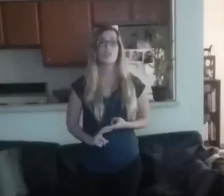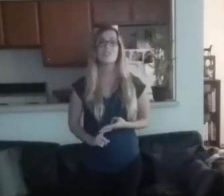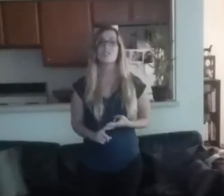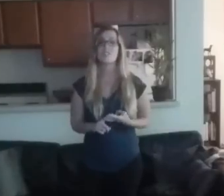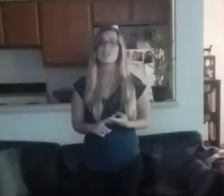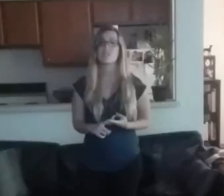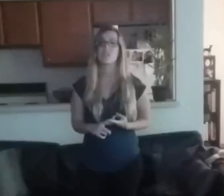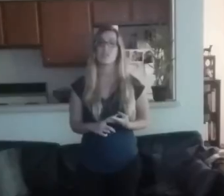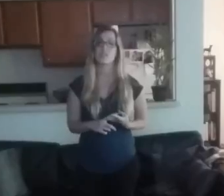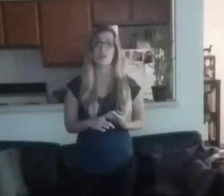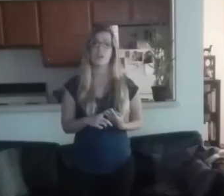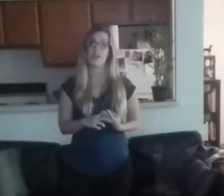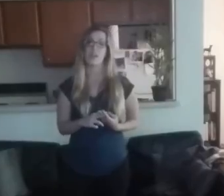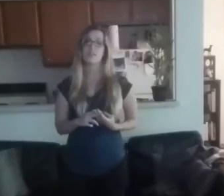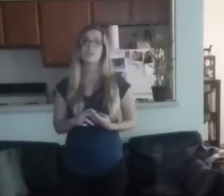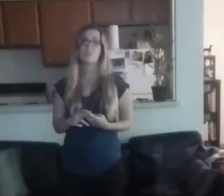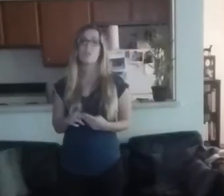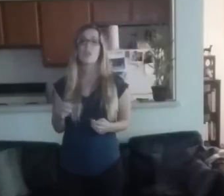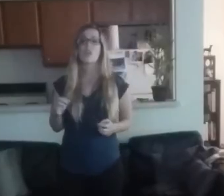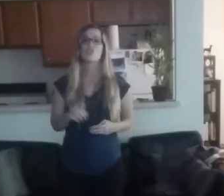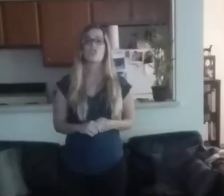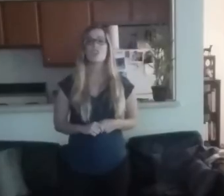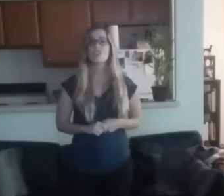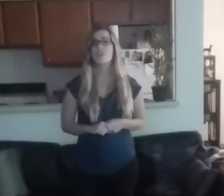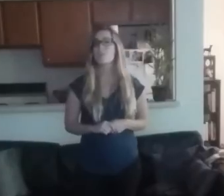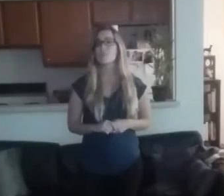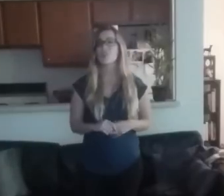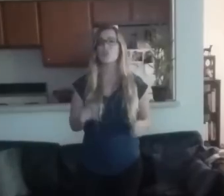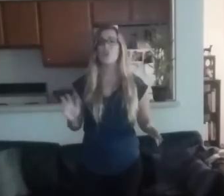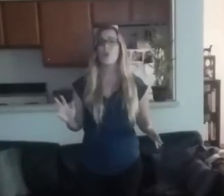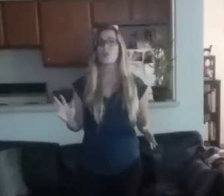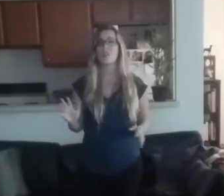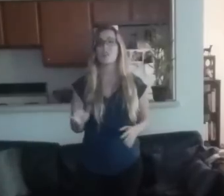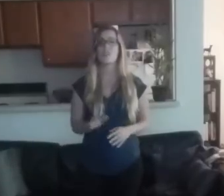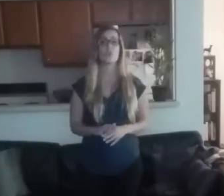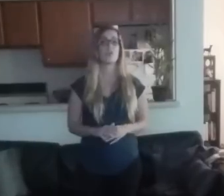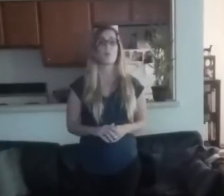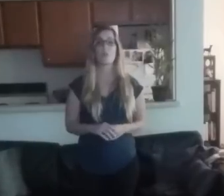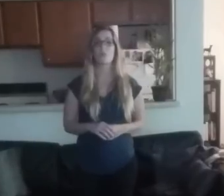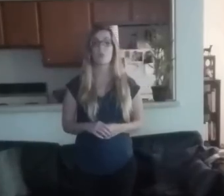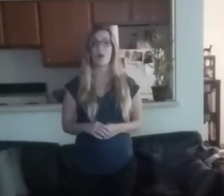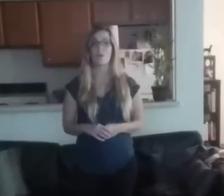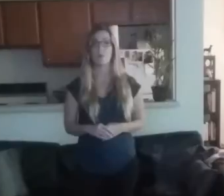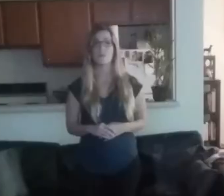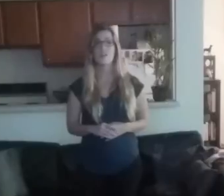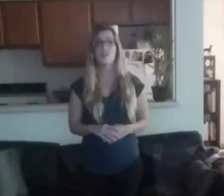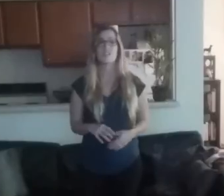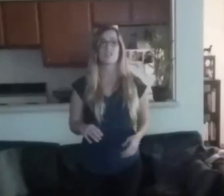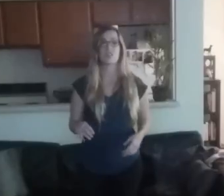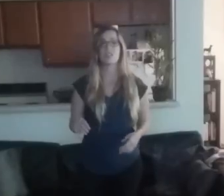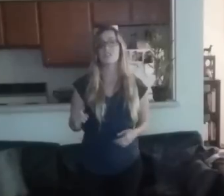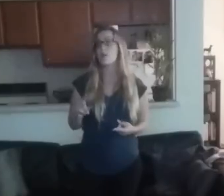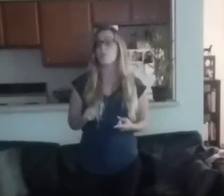increased stiffness and aches. Stretched ligaments alone can lead to a number of problems, such as